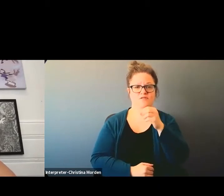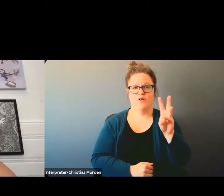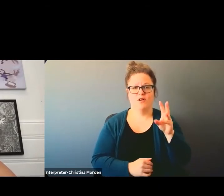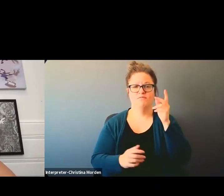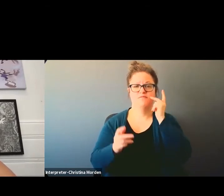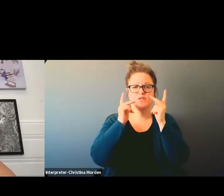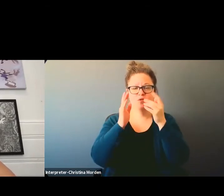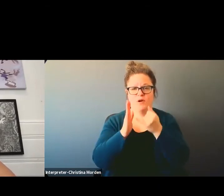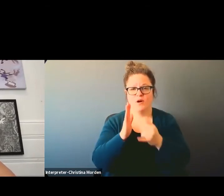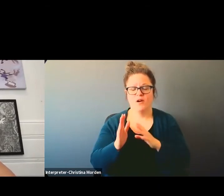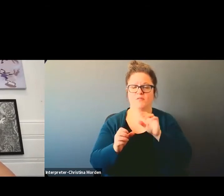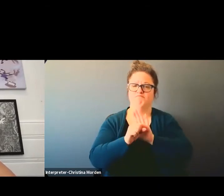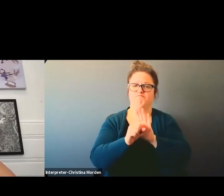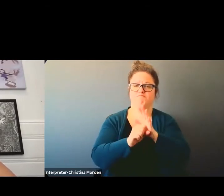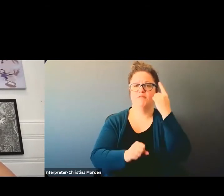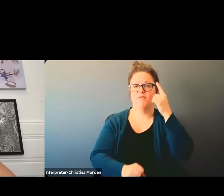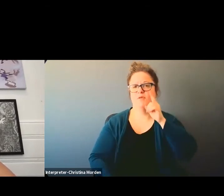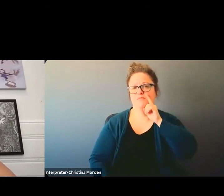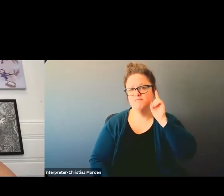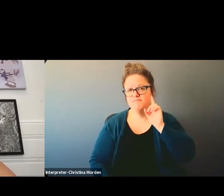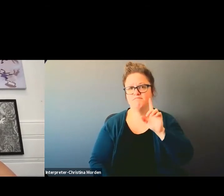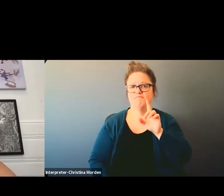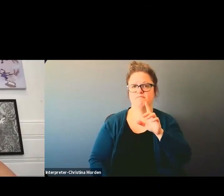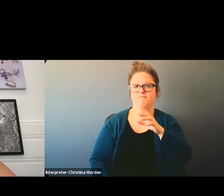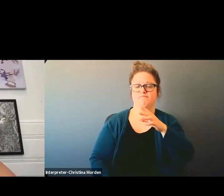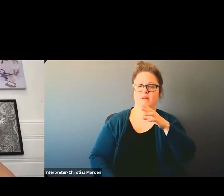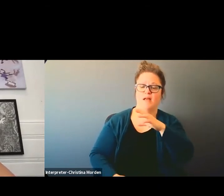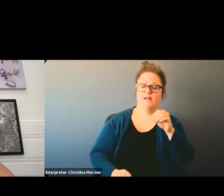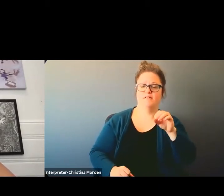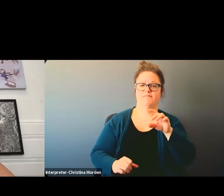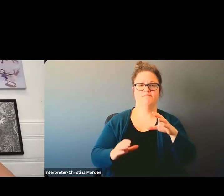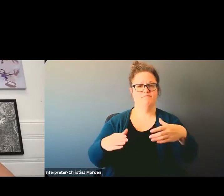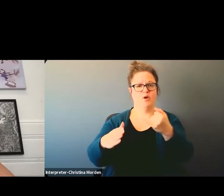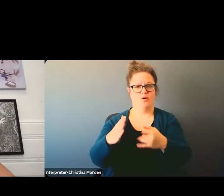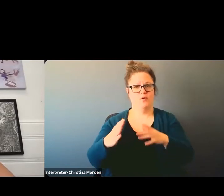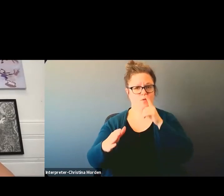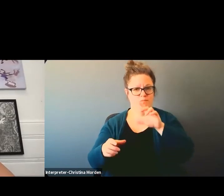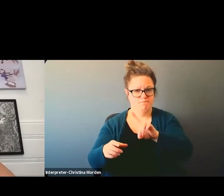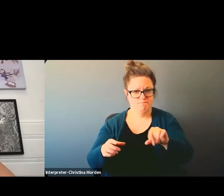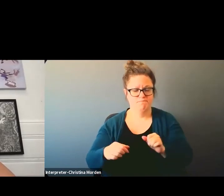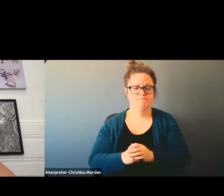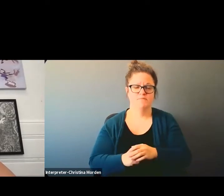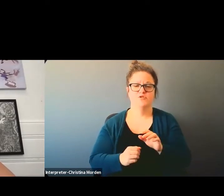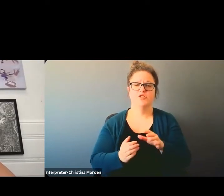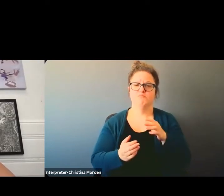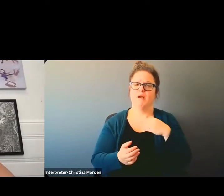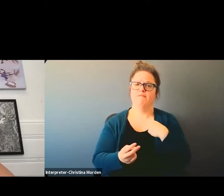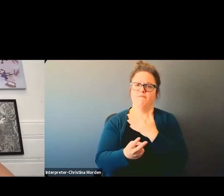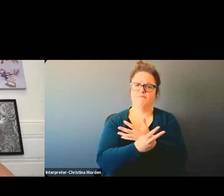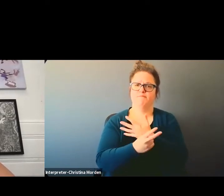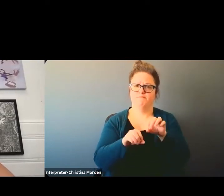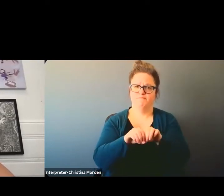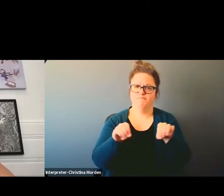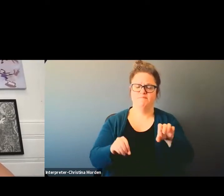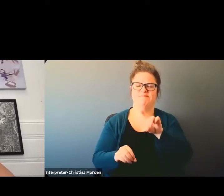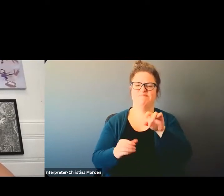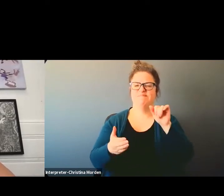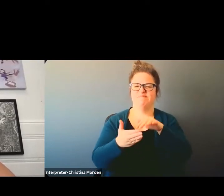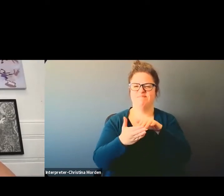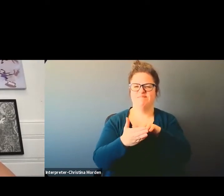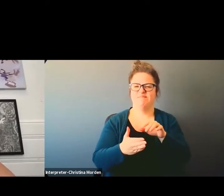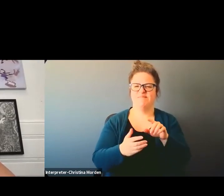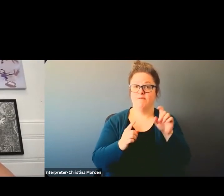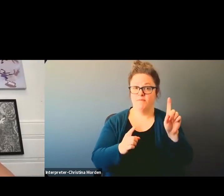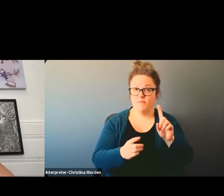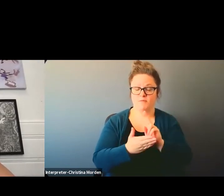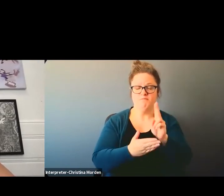dedicated advocate for deaf and disabled artists. Shaw earned her master's degree in disability studies at the University of Manitoba.